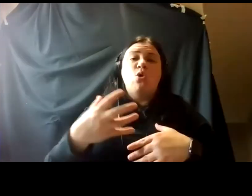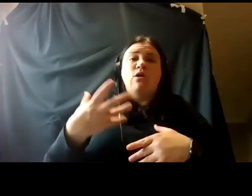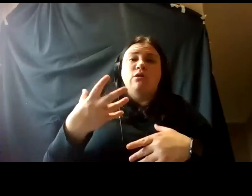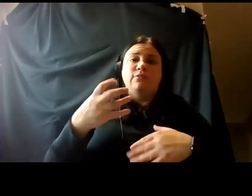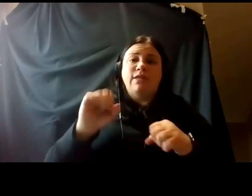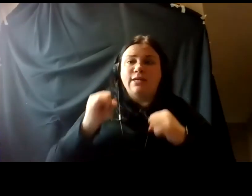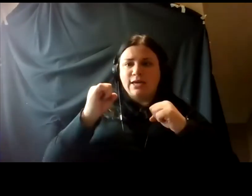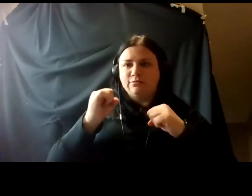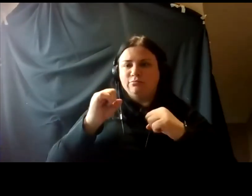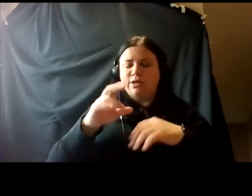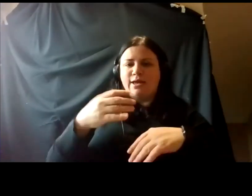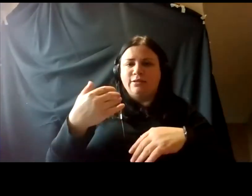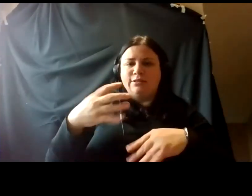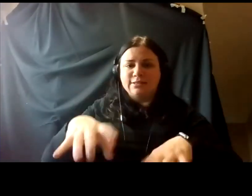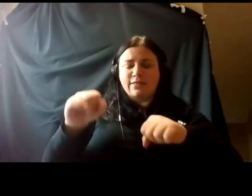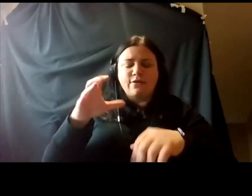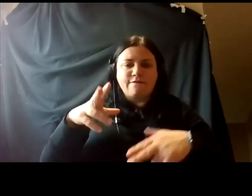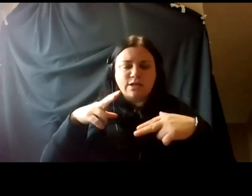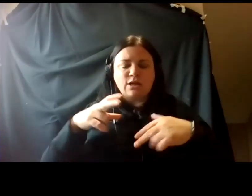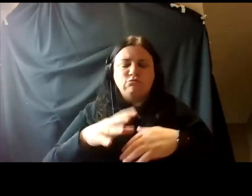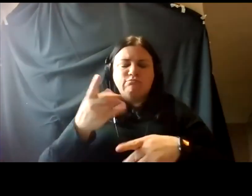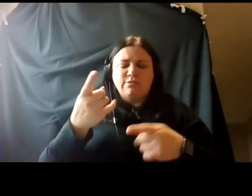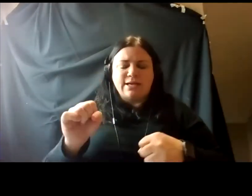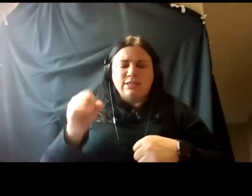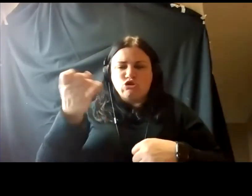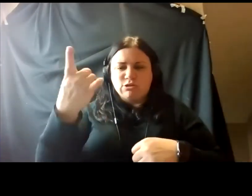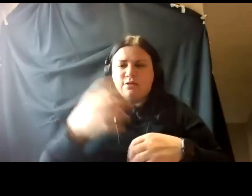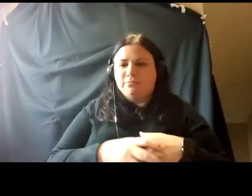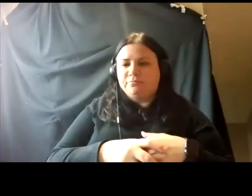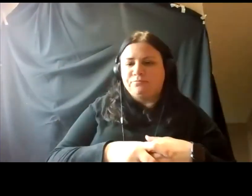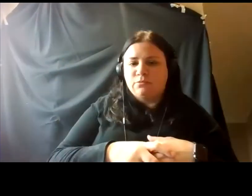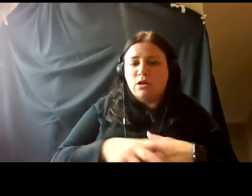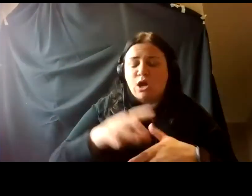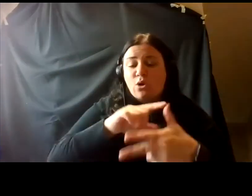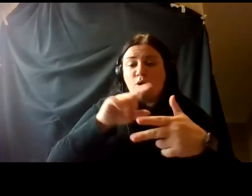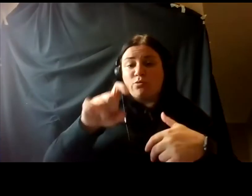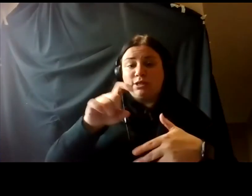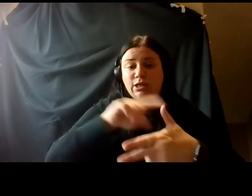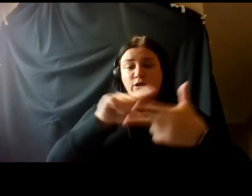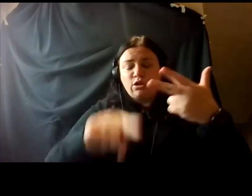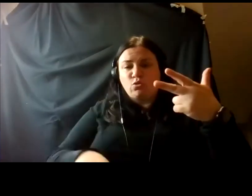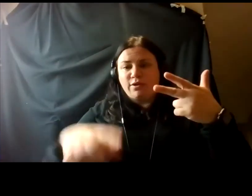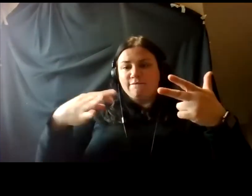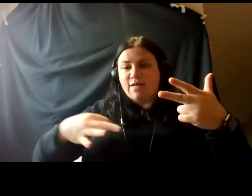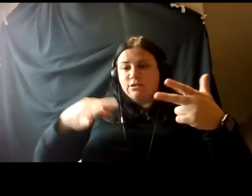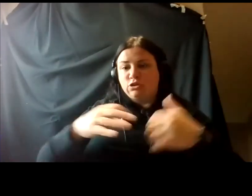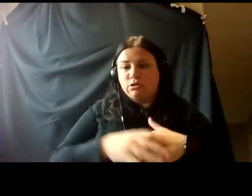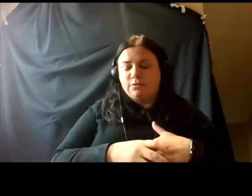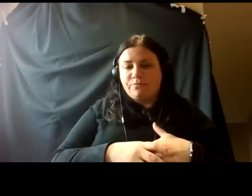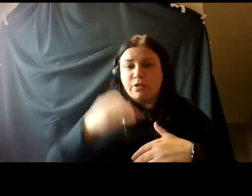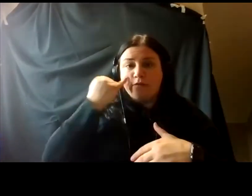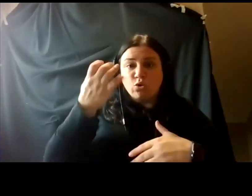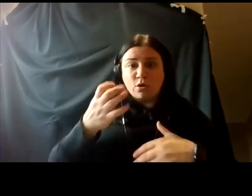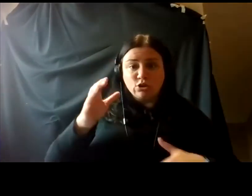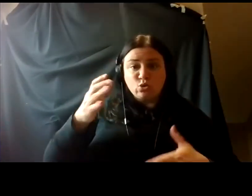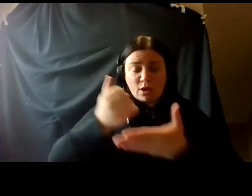I am going to use 3 people for this last one. So I do need some people to help me out as I wrap up here. If anybody wants to help,